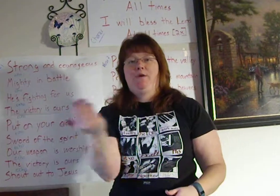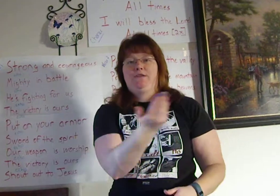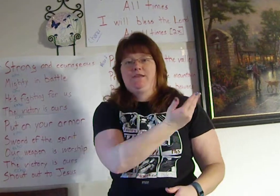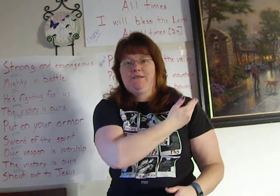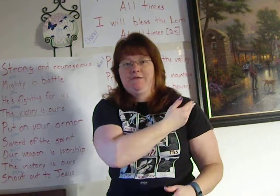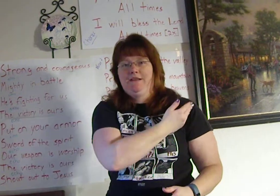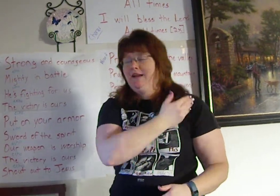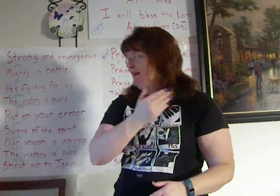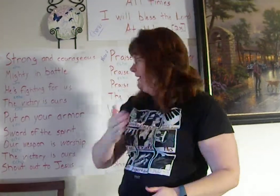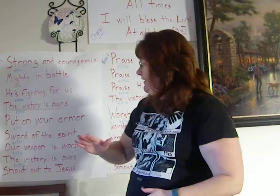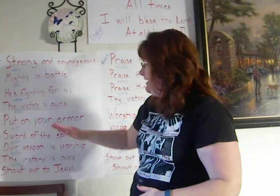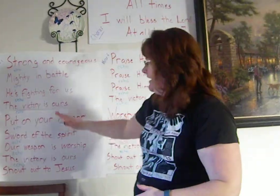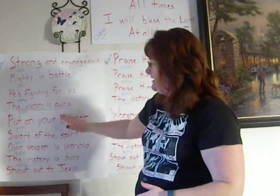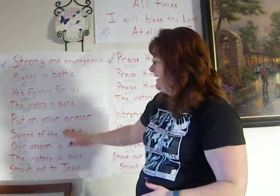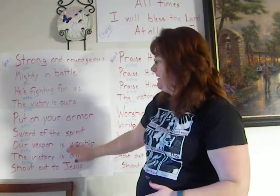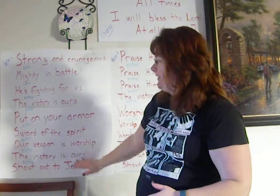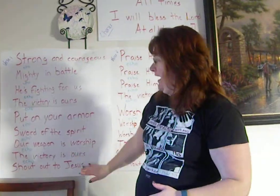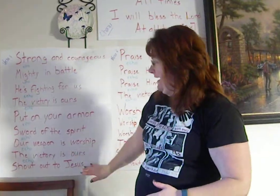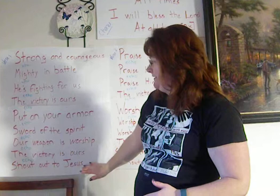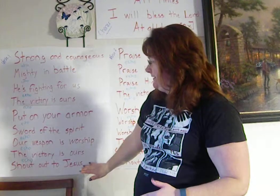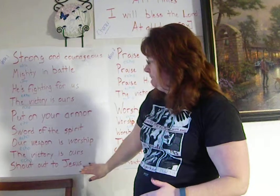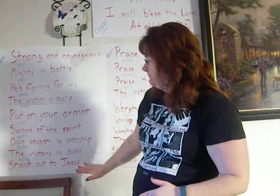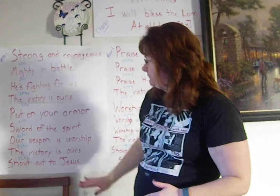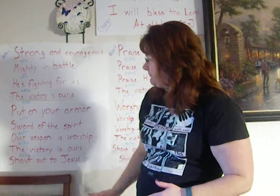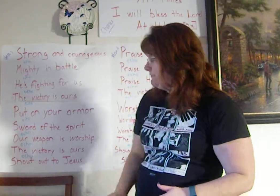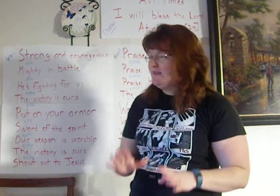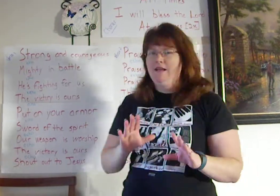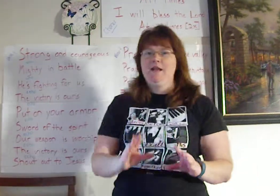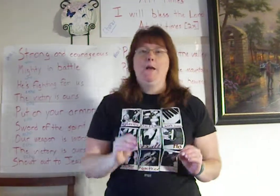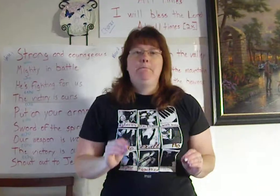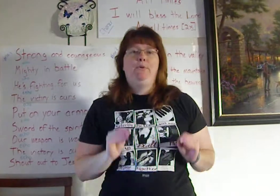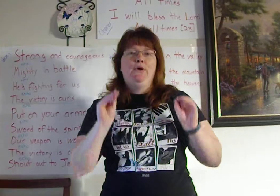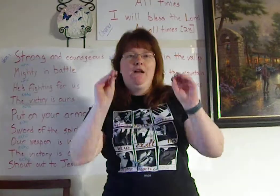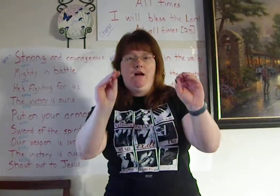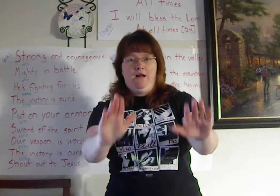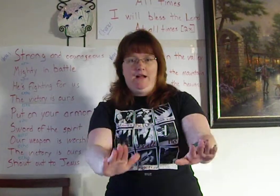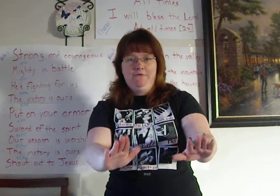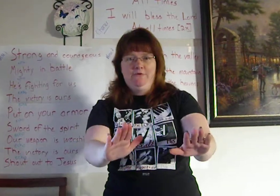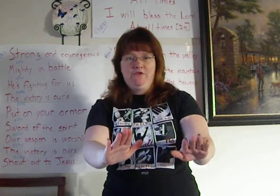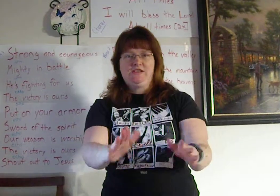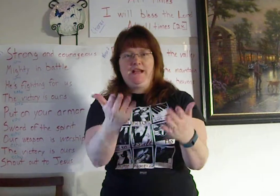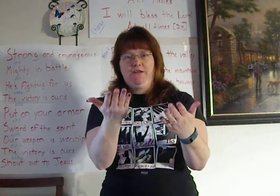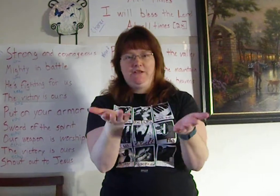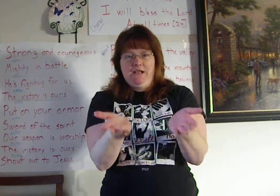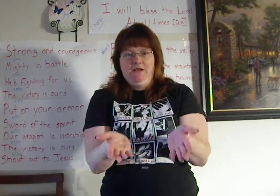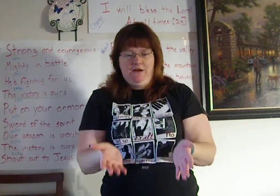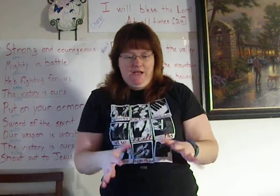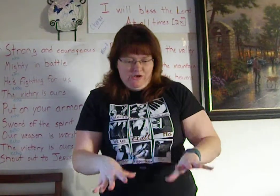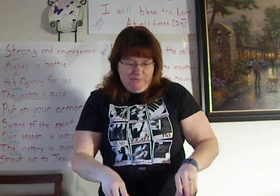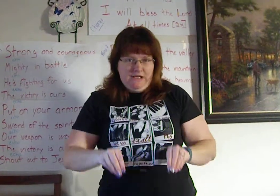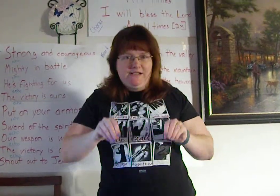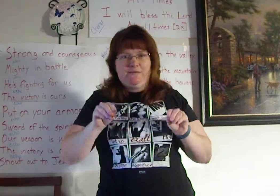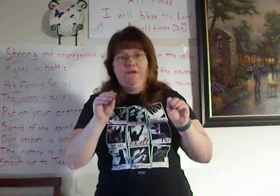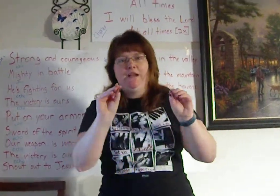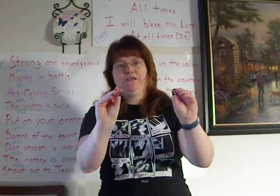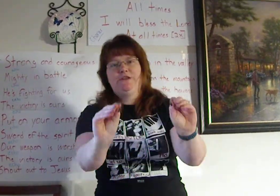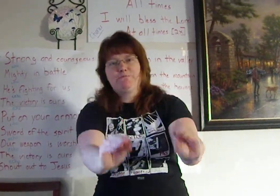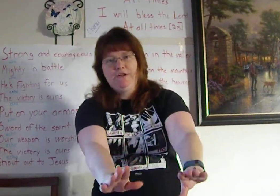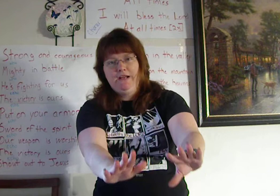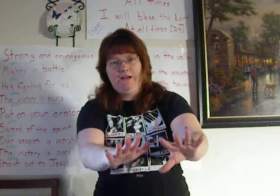ours. The next set of lines, put on, just like you're taking your hands, you're picking something else and you're putting it